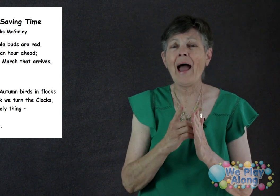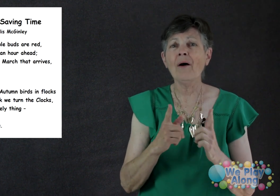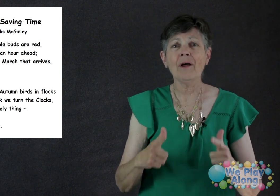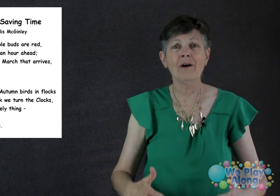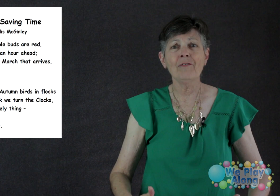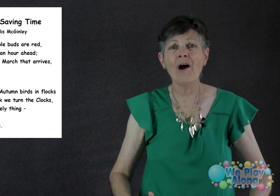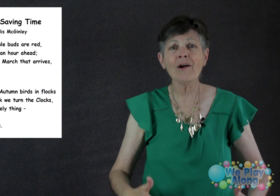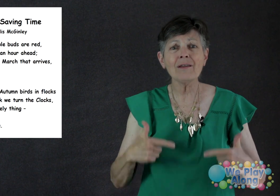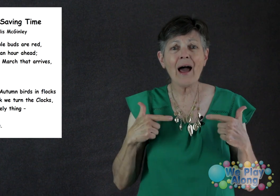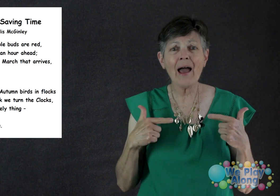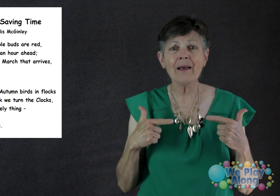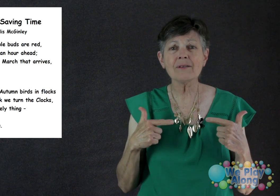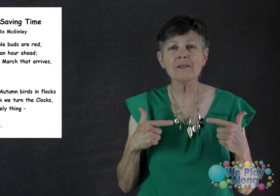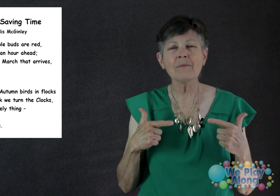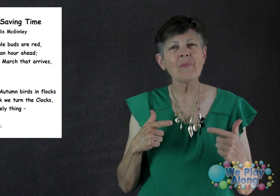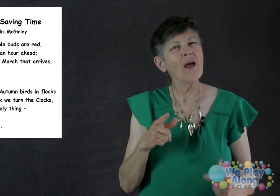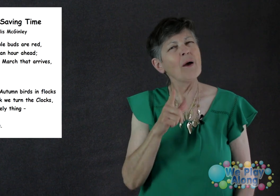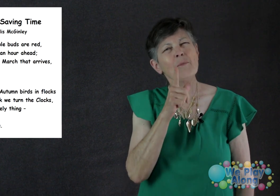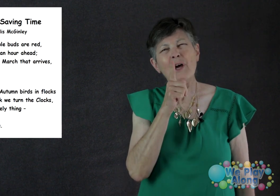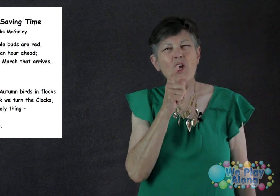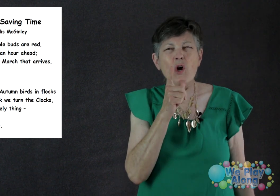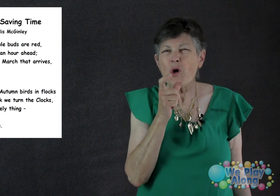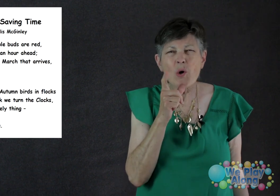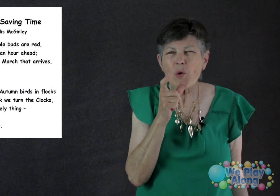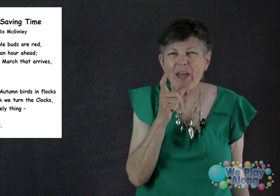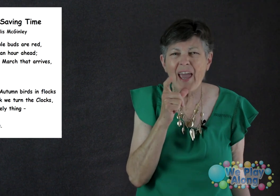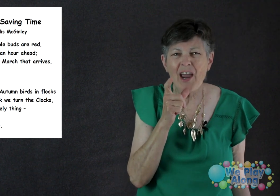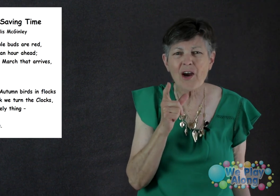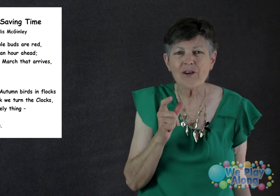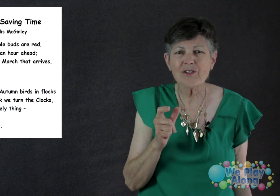out of our lives. But who cares?